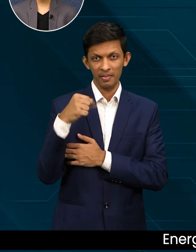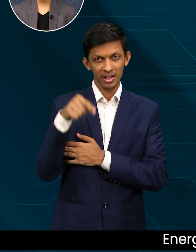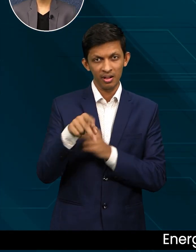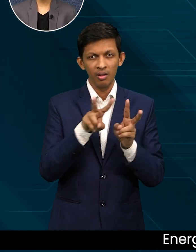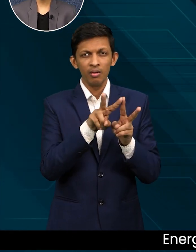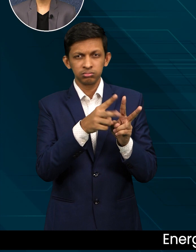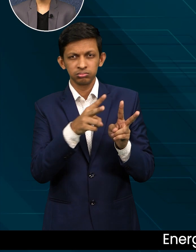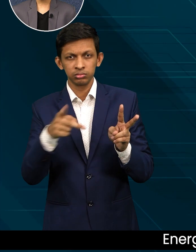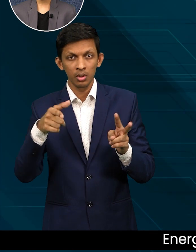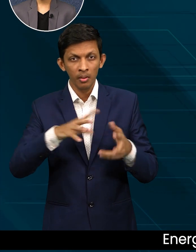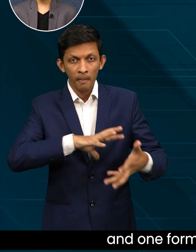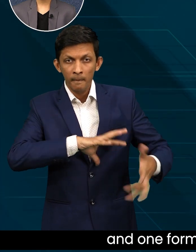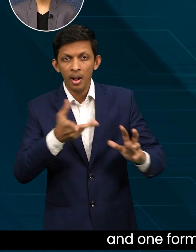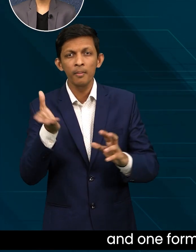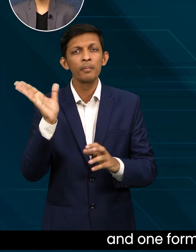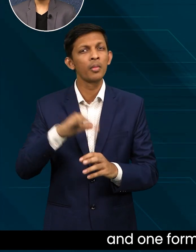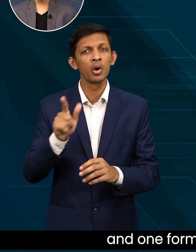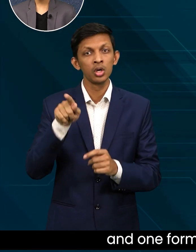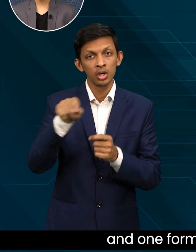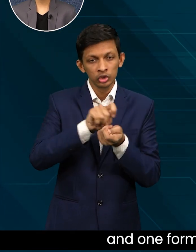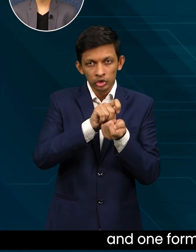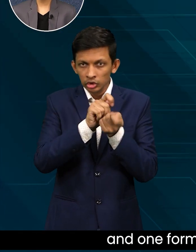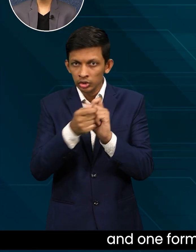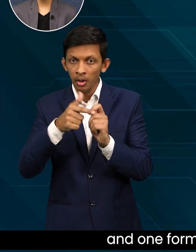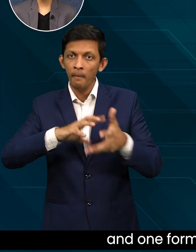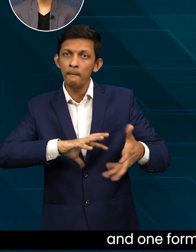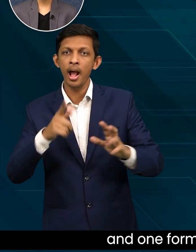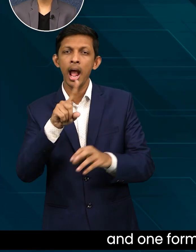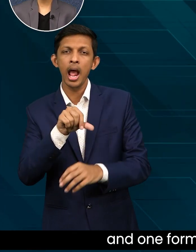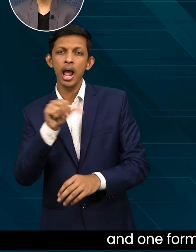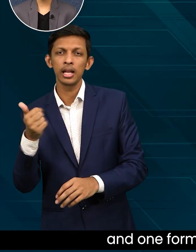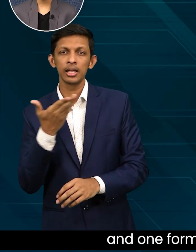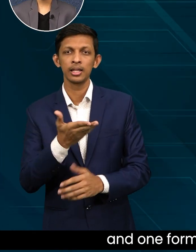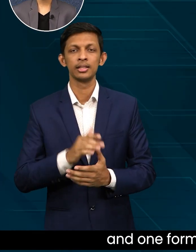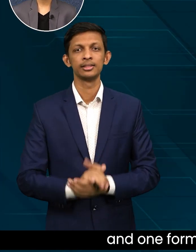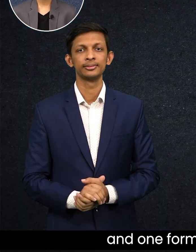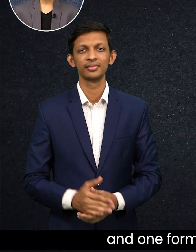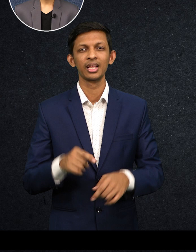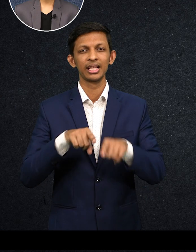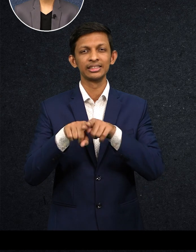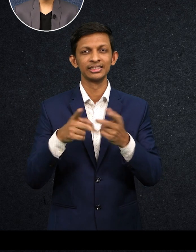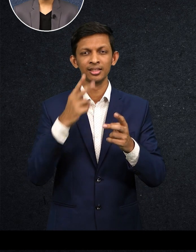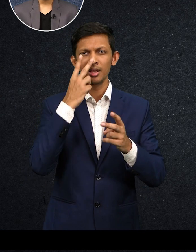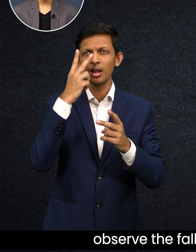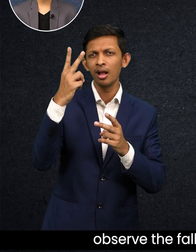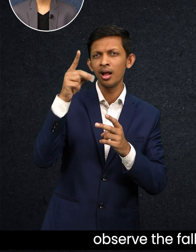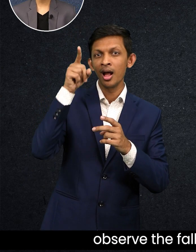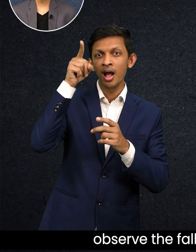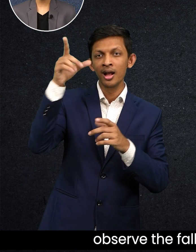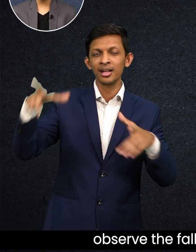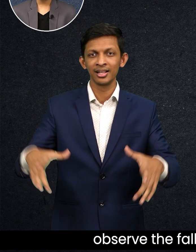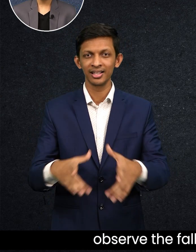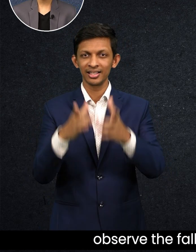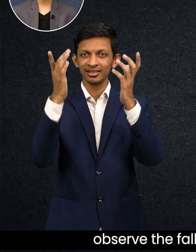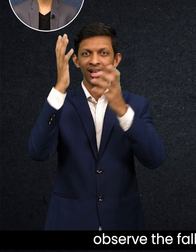Energy can be of different forms and one form can be converted to another form. Example: observe